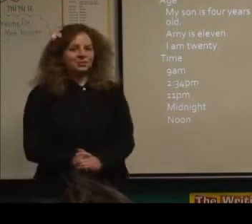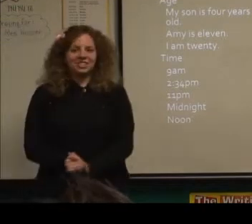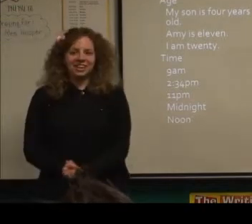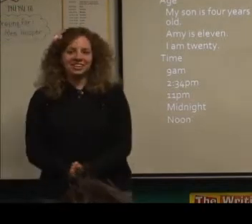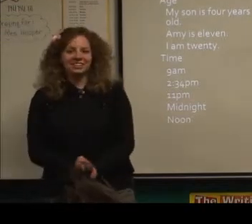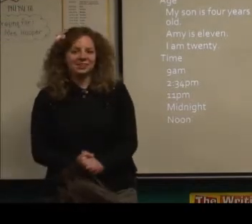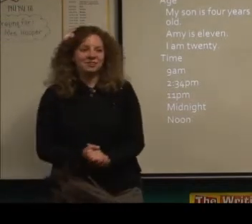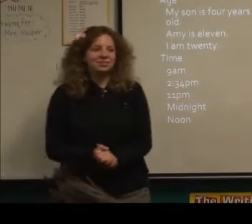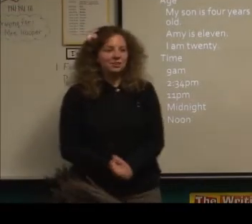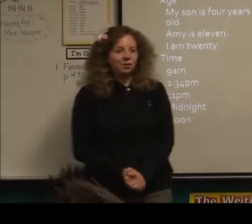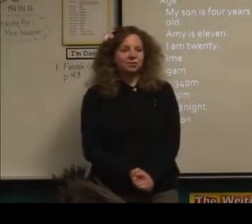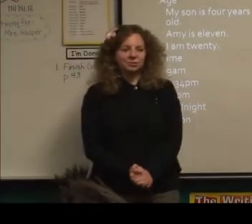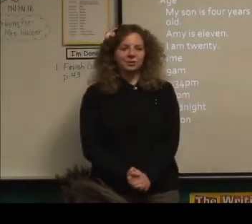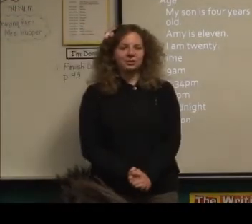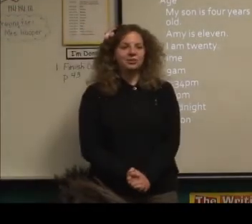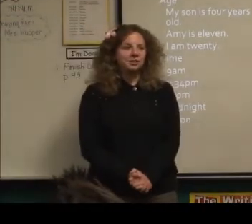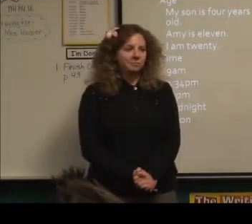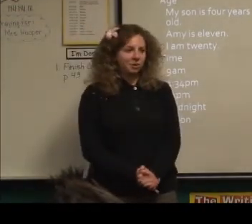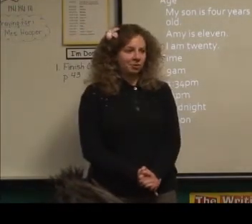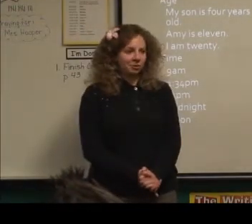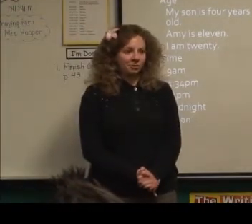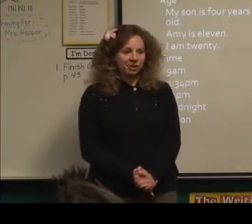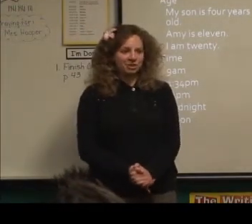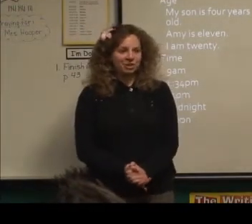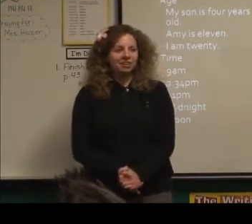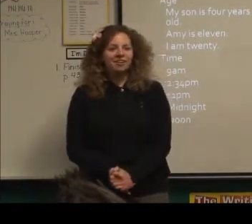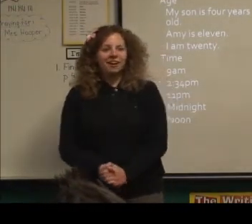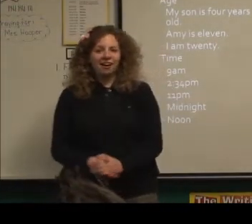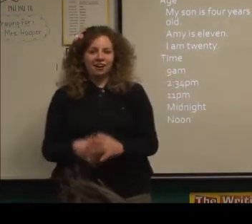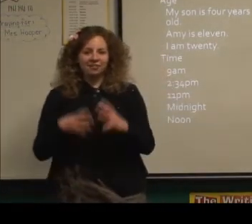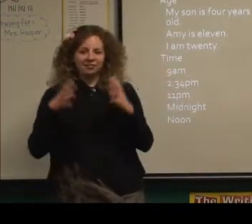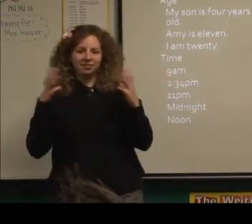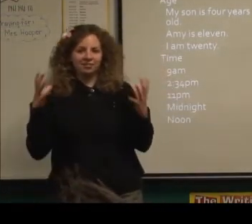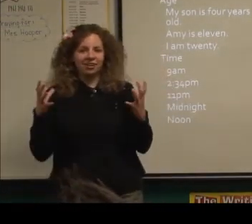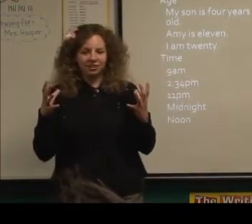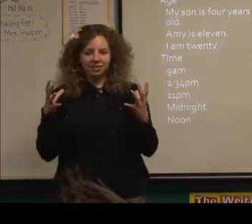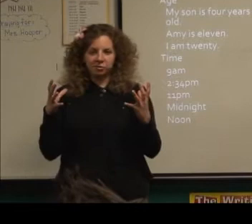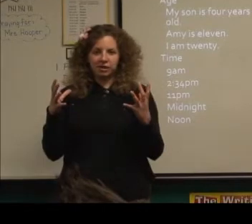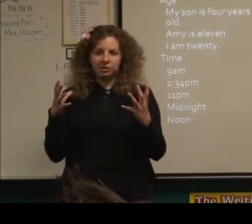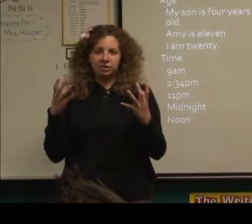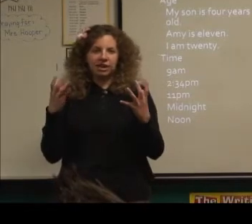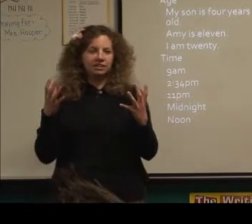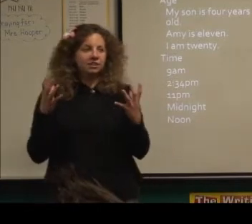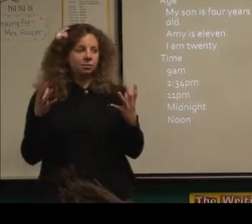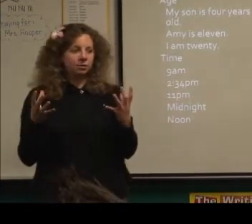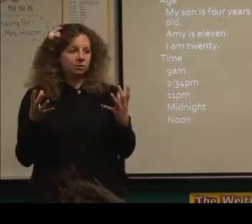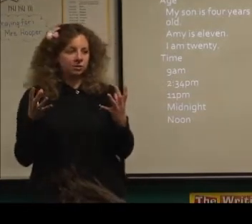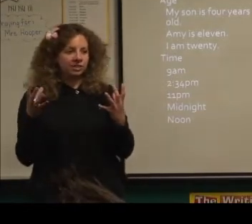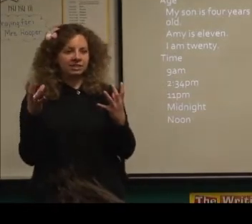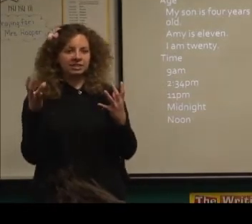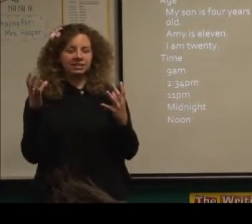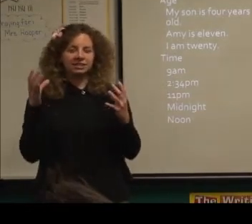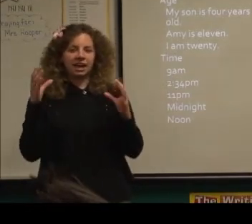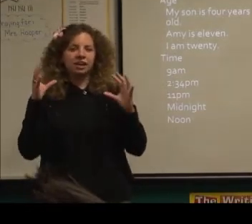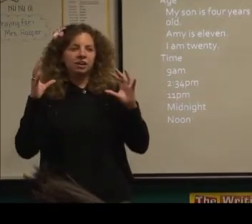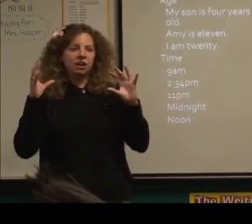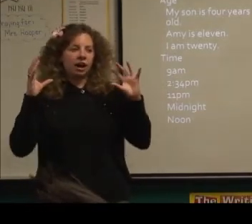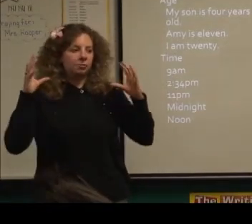So tonight, then I wanted to go through number incorporation of all the different ways. So in ASL, one of the cool things is that